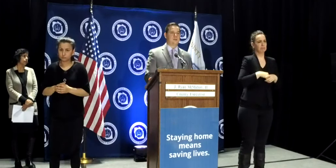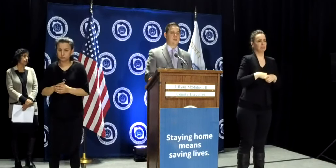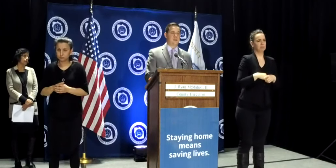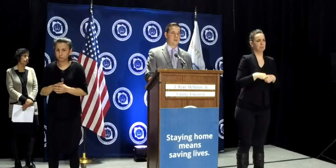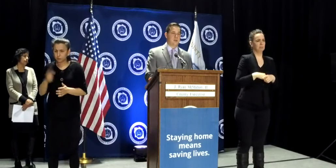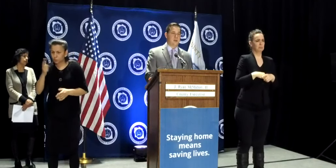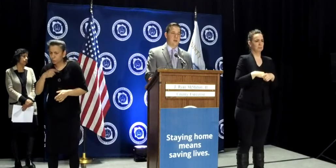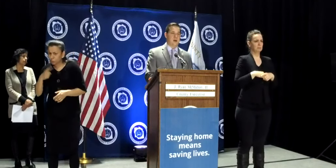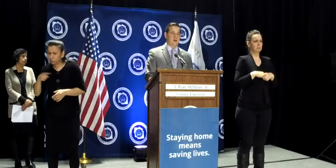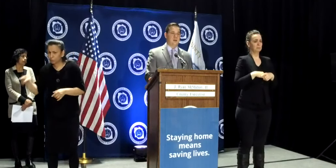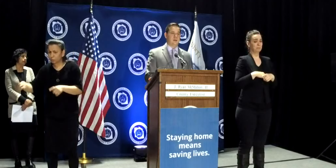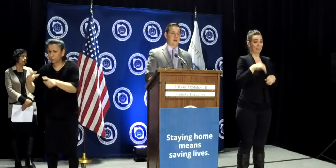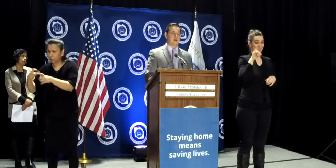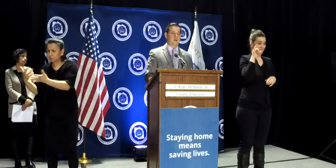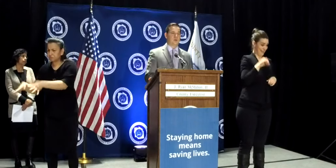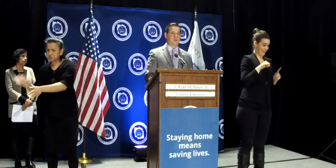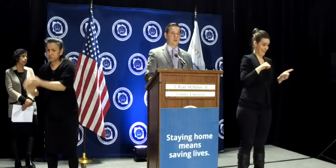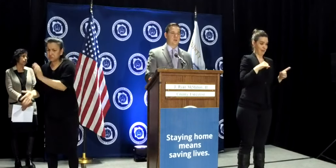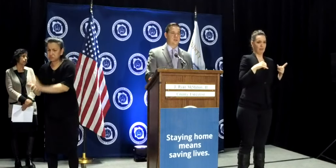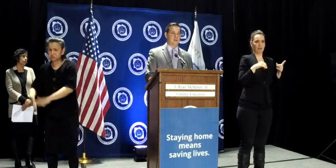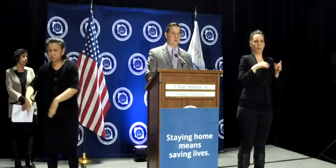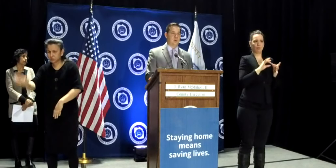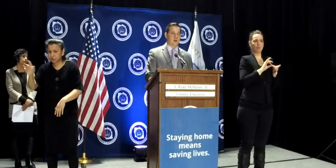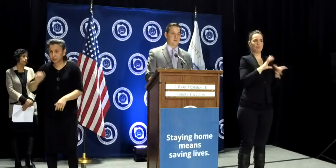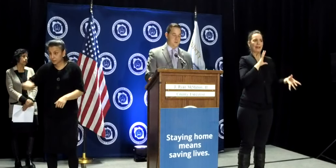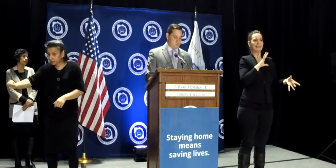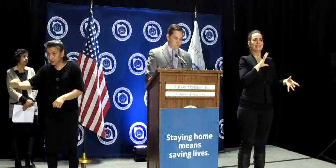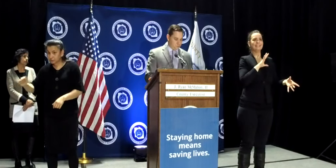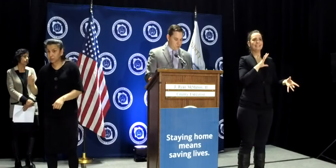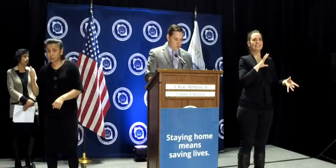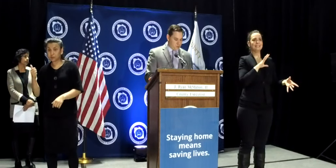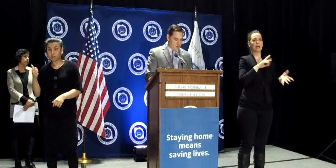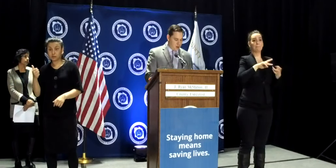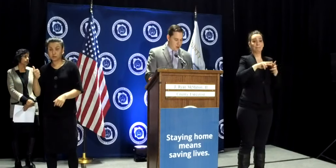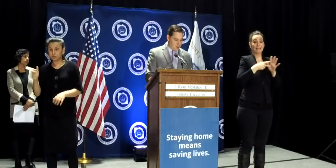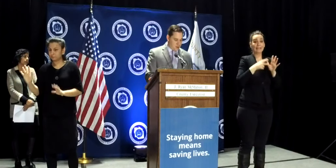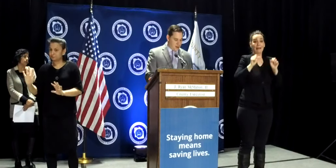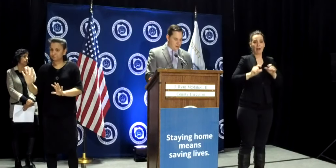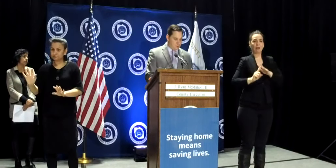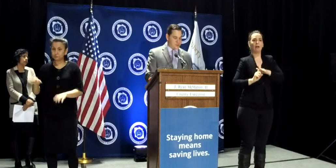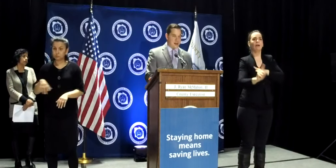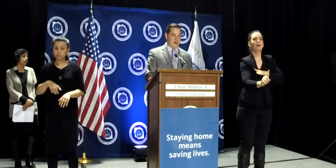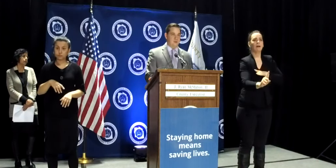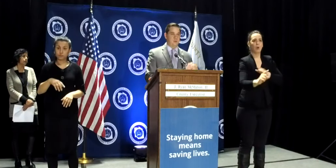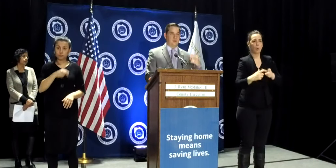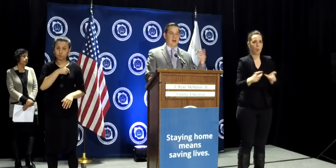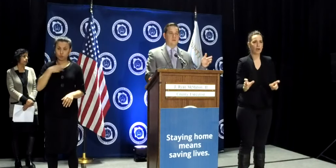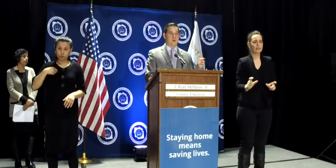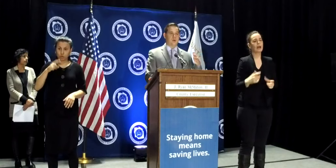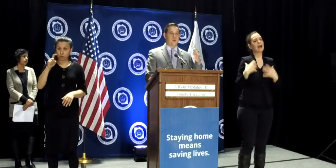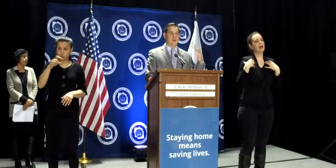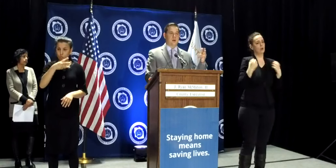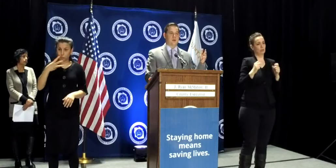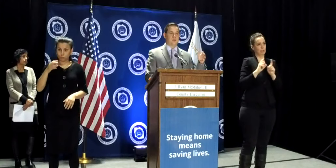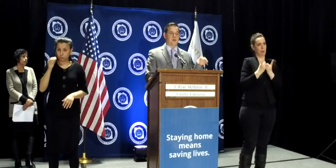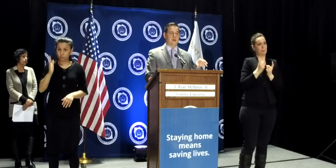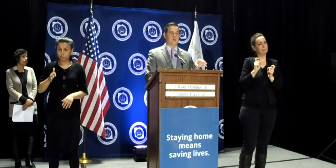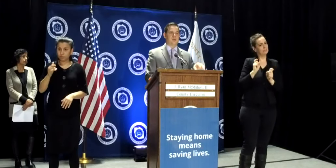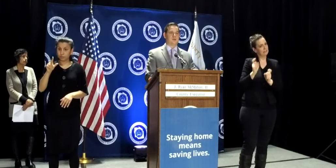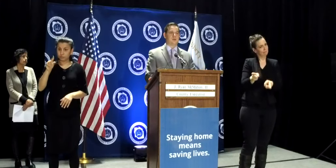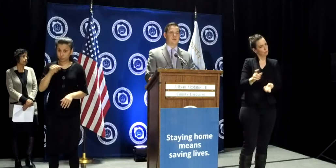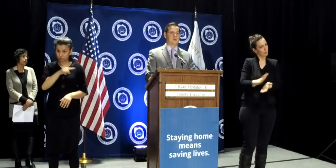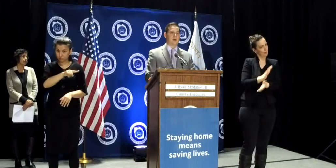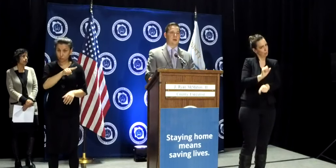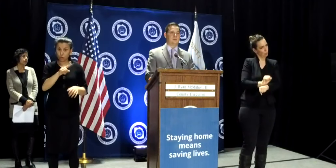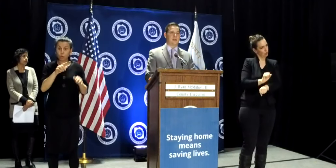a quarantine? Dr. Gupta and her team, no one else. Again, please, a lot of you are doing communicating